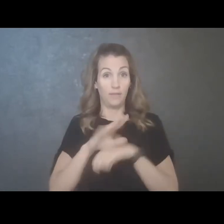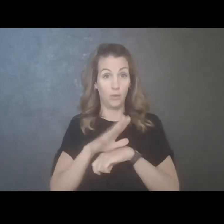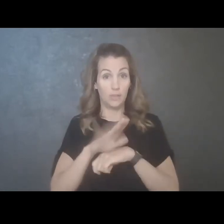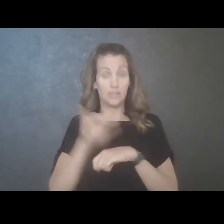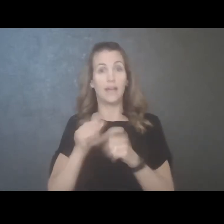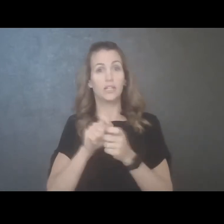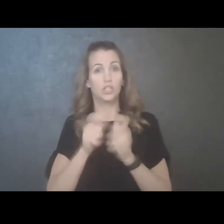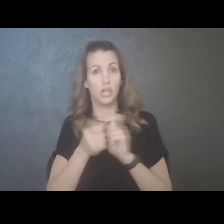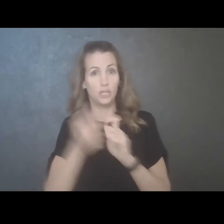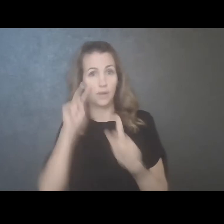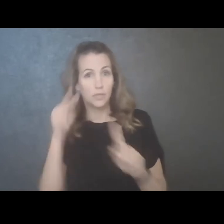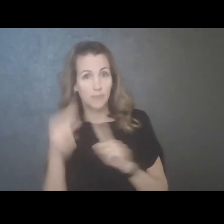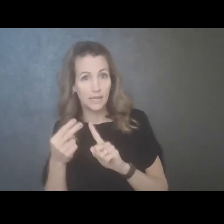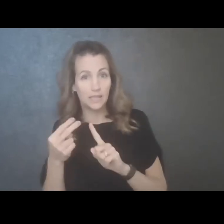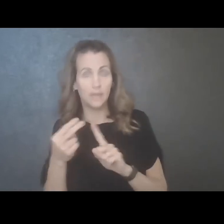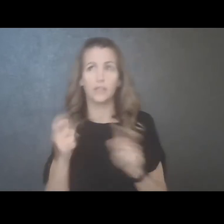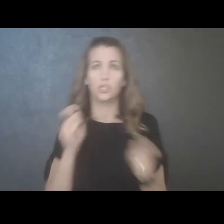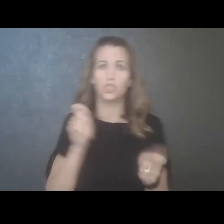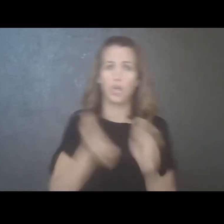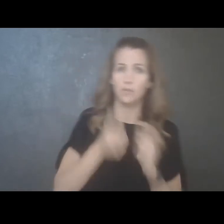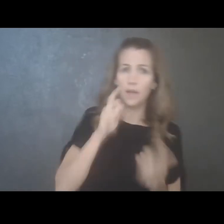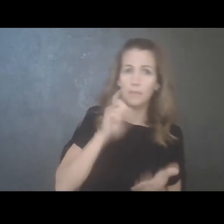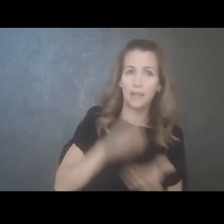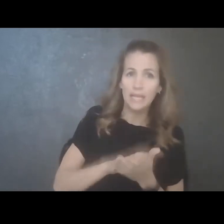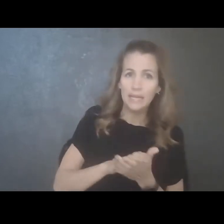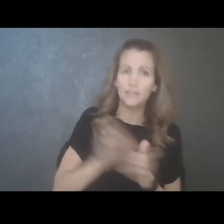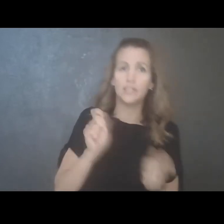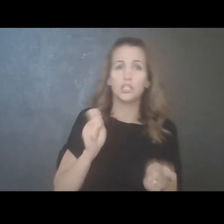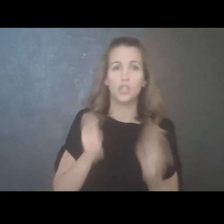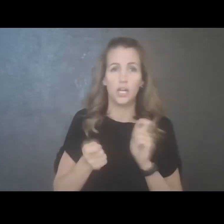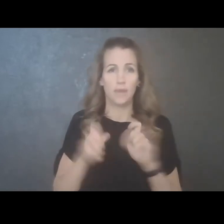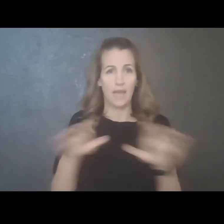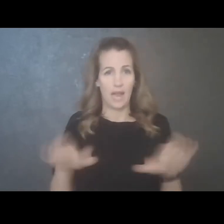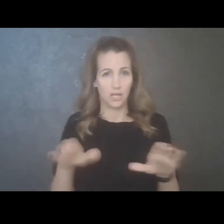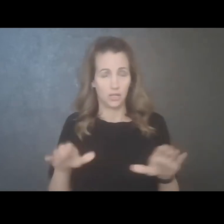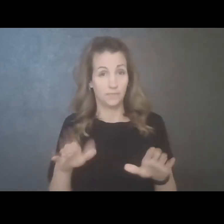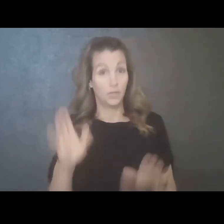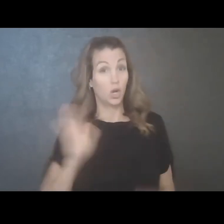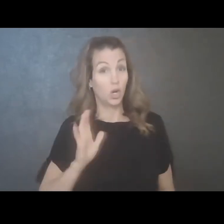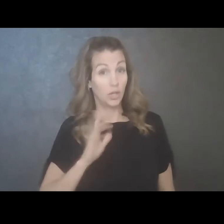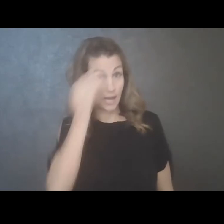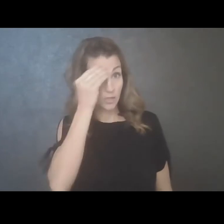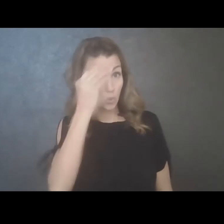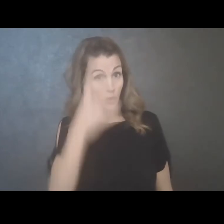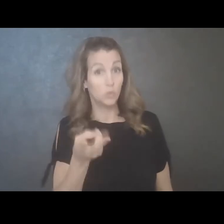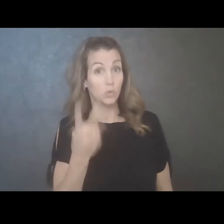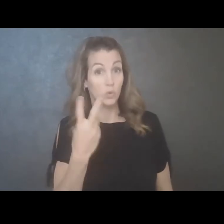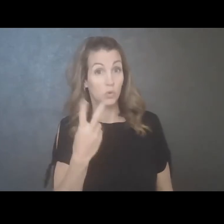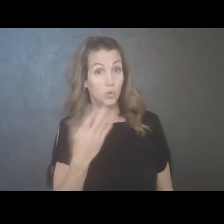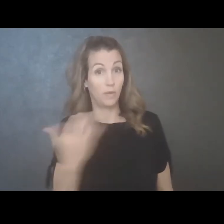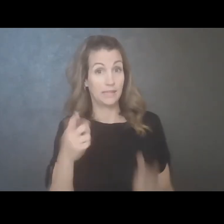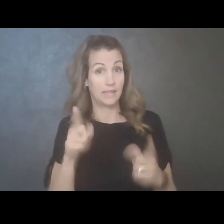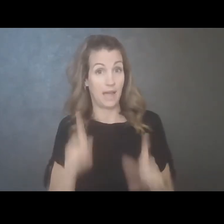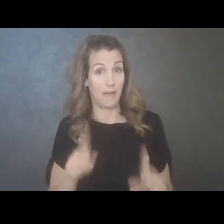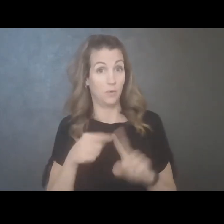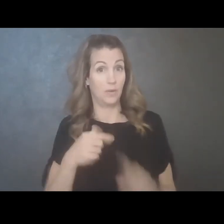beliefs and changed my actions. Now, earlier I said that two things happened to me when I was 6 years old, right? There were two things that happened